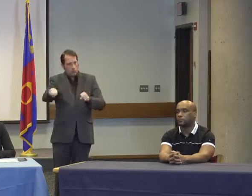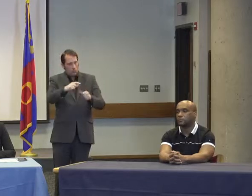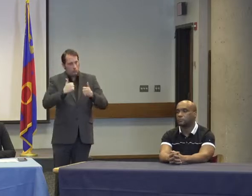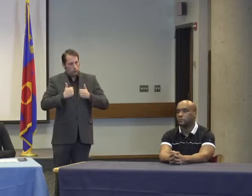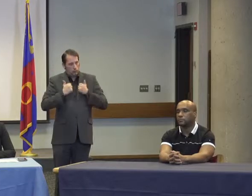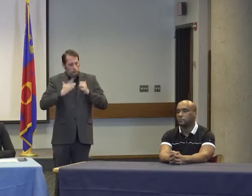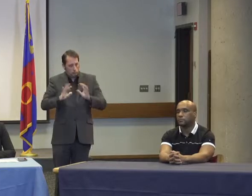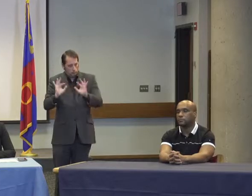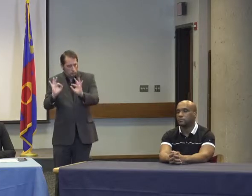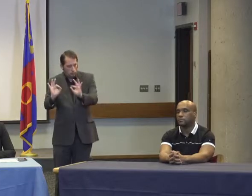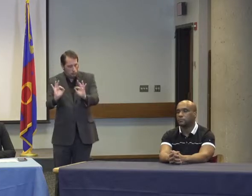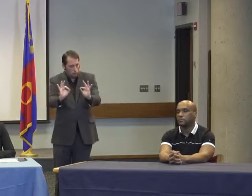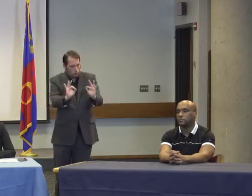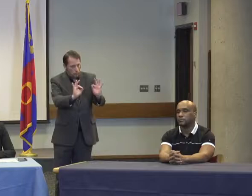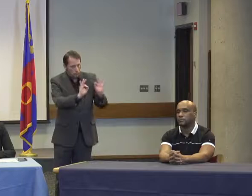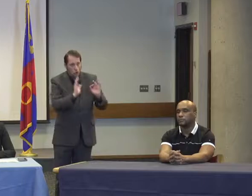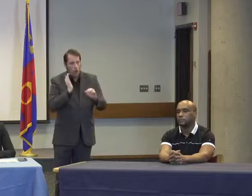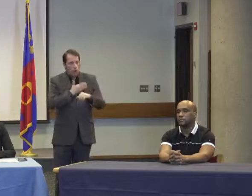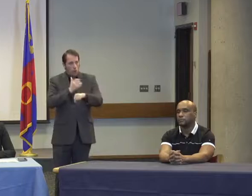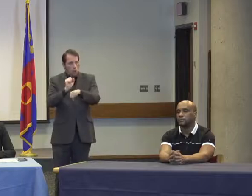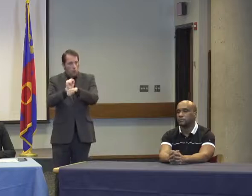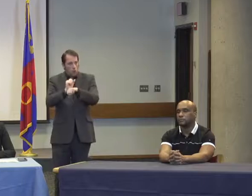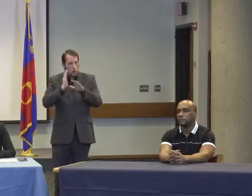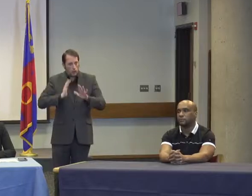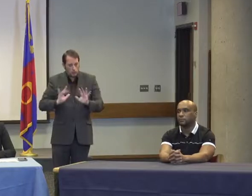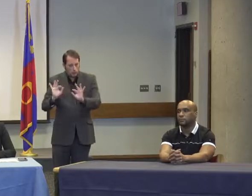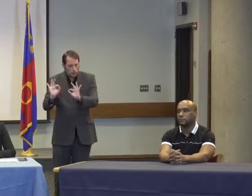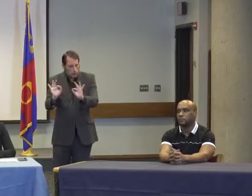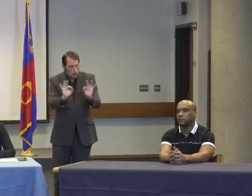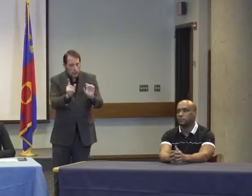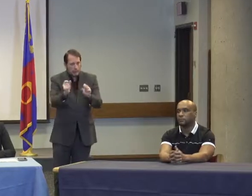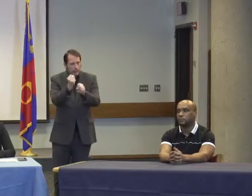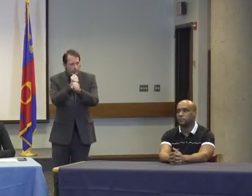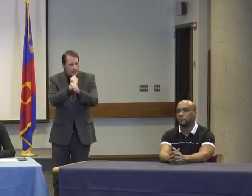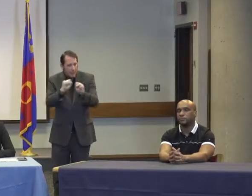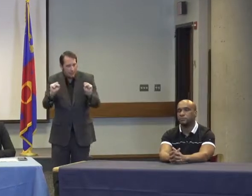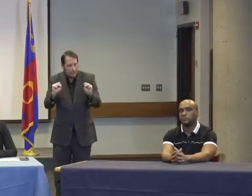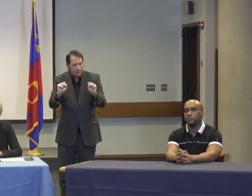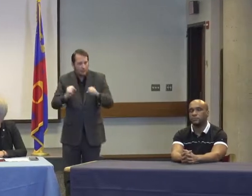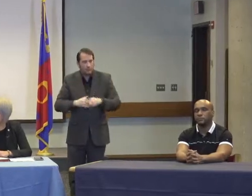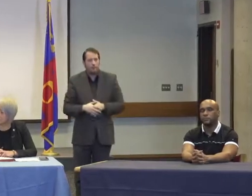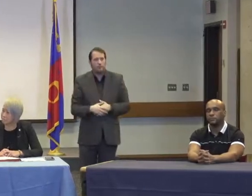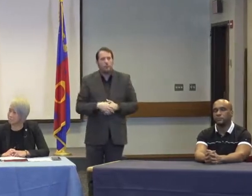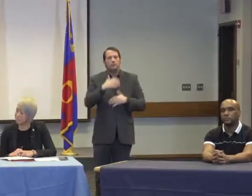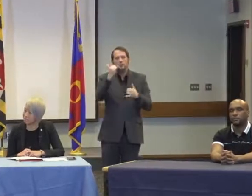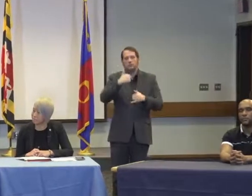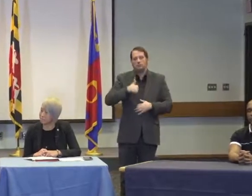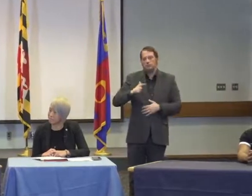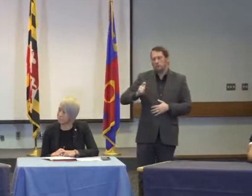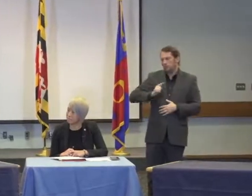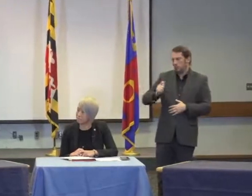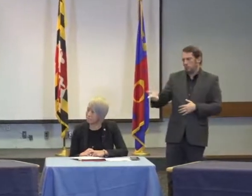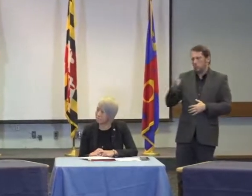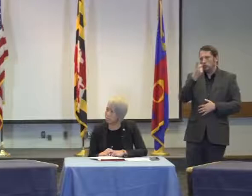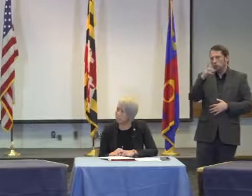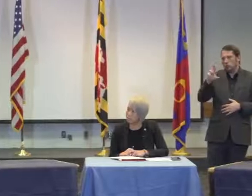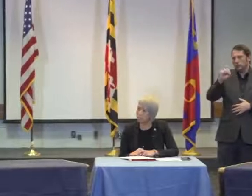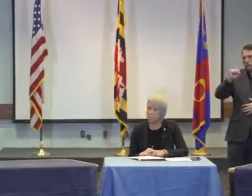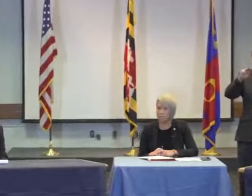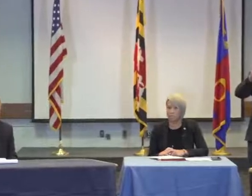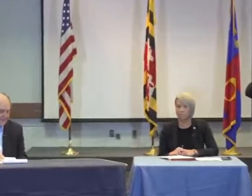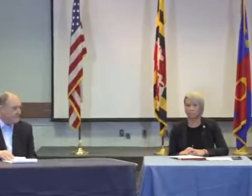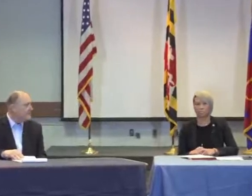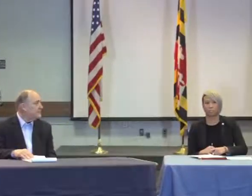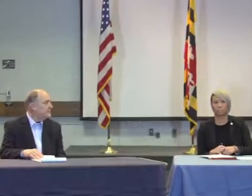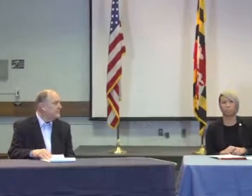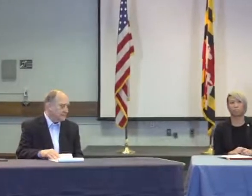workers and you are safe. So with that, I'll turn it over to Dr. Smith. Thank you, Mr. Elwich. I appreciate the opportunity to join